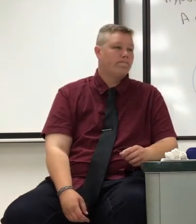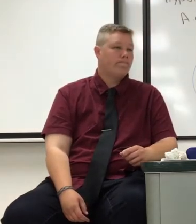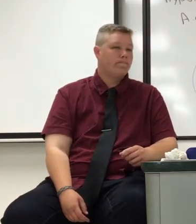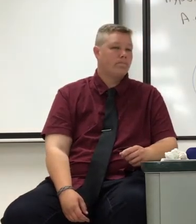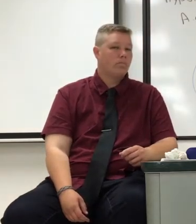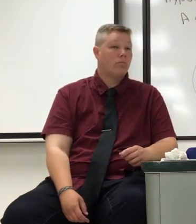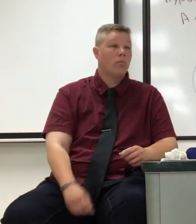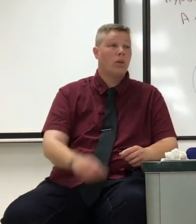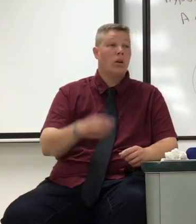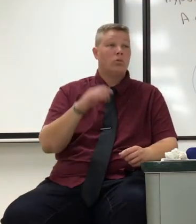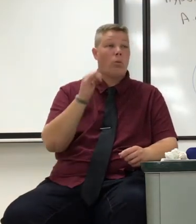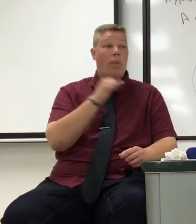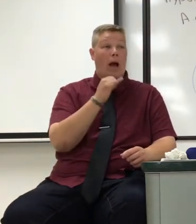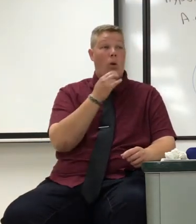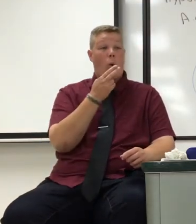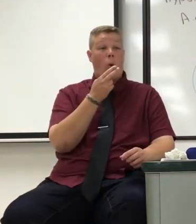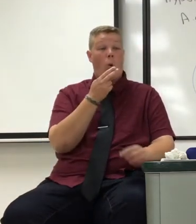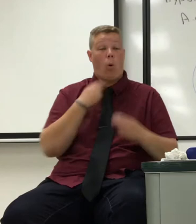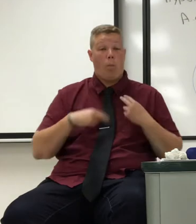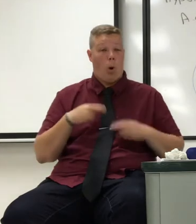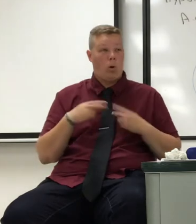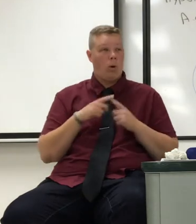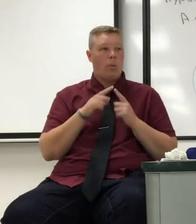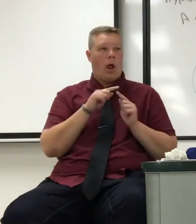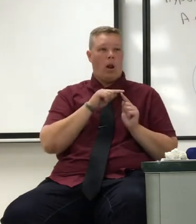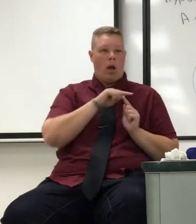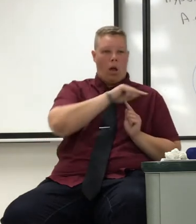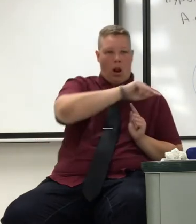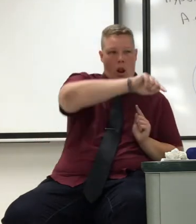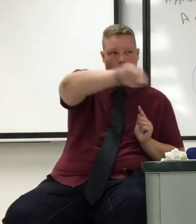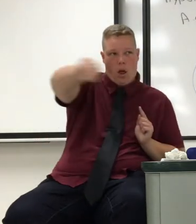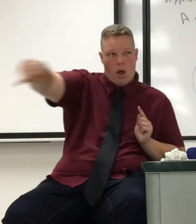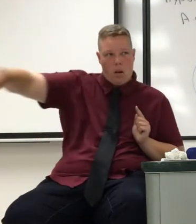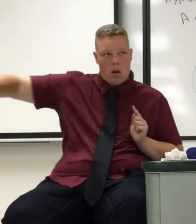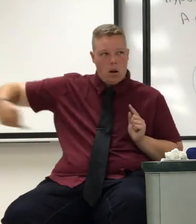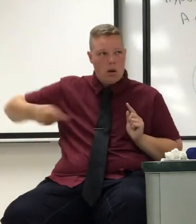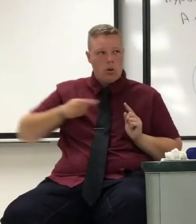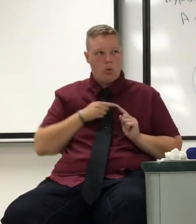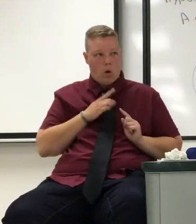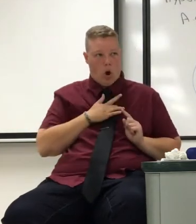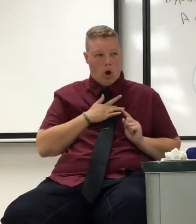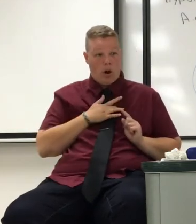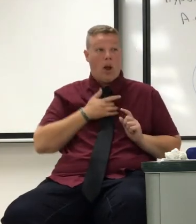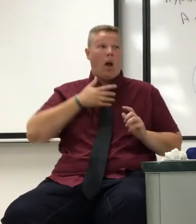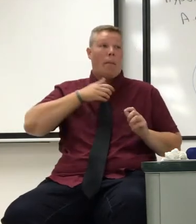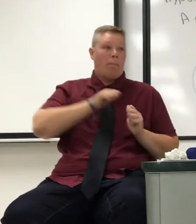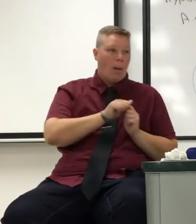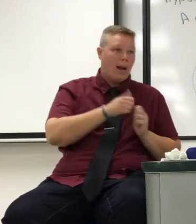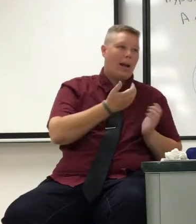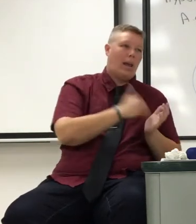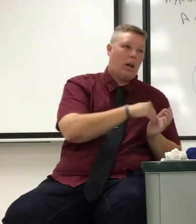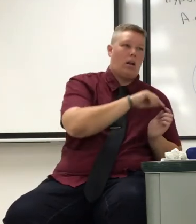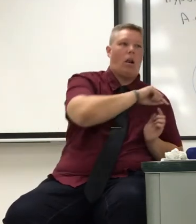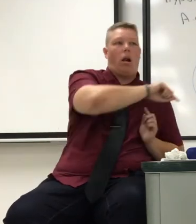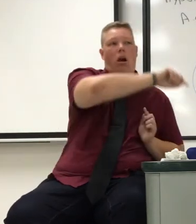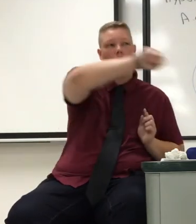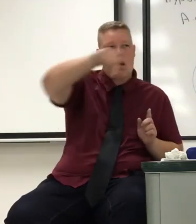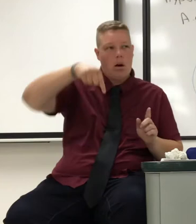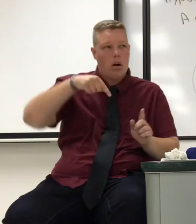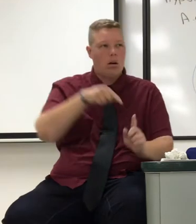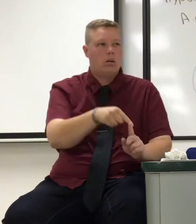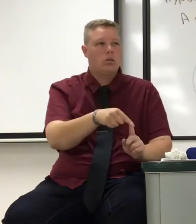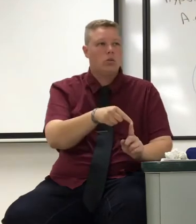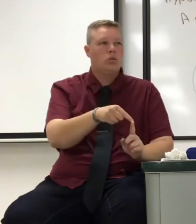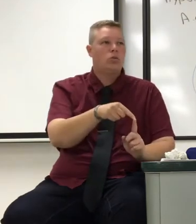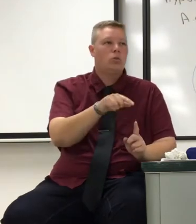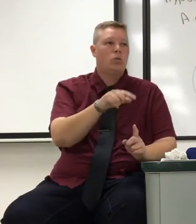So that hormone, having gone through all the way back to the heart, pumped out all the way again, goes all the way to the second